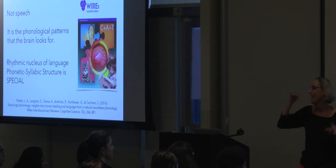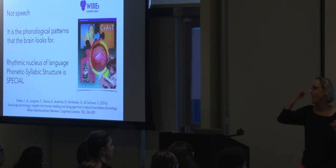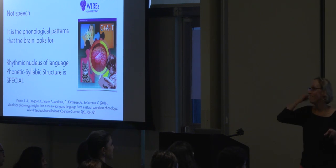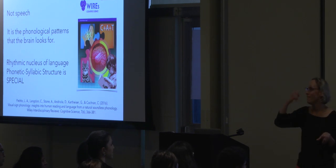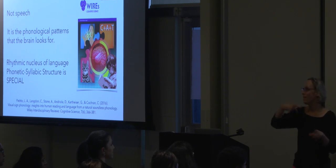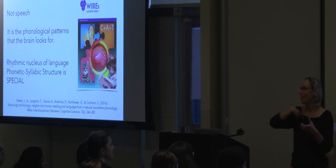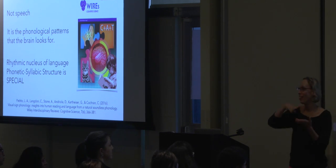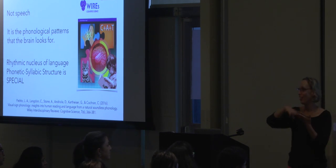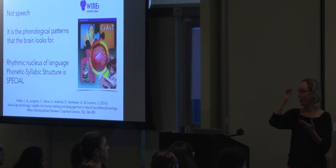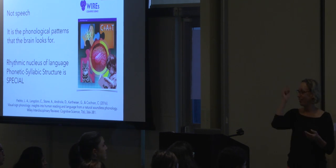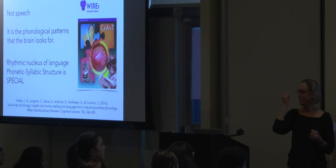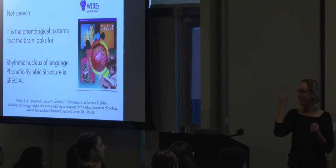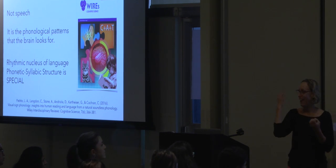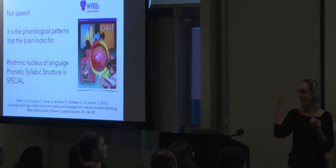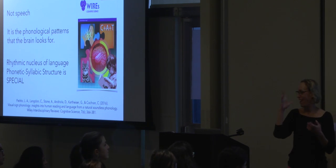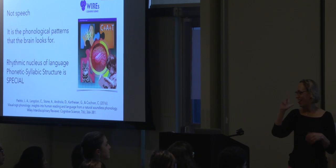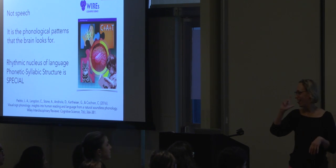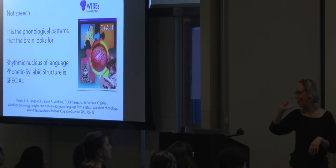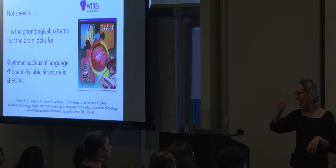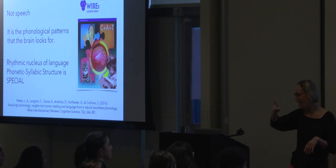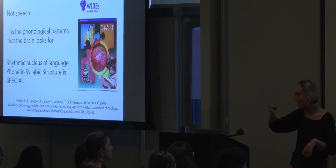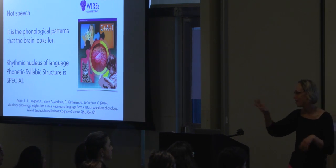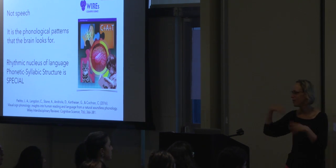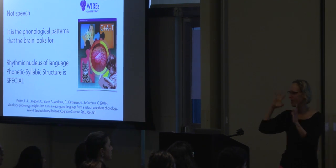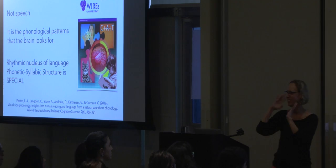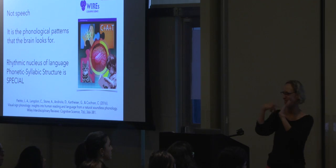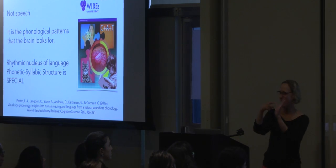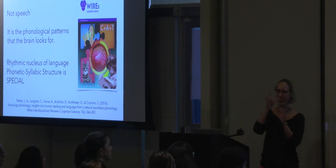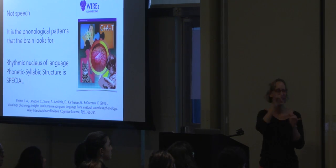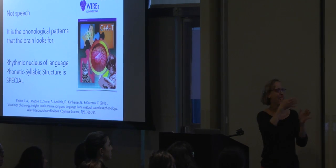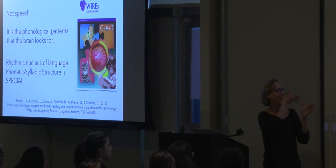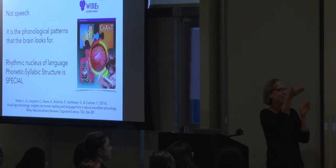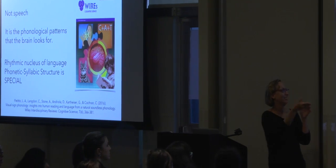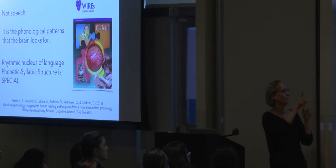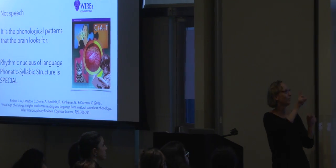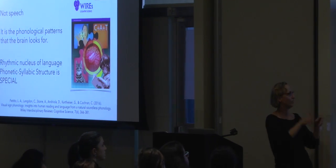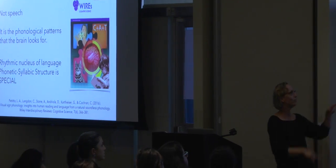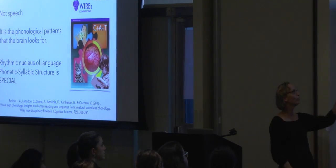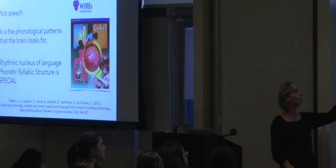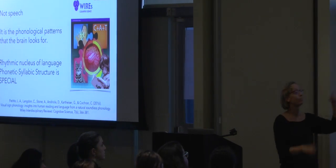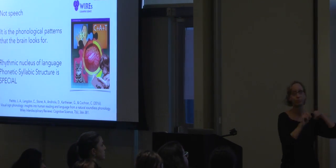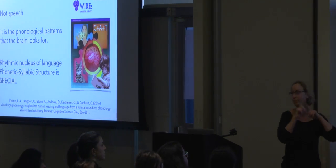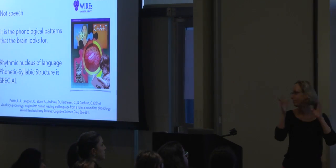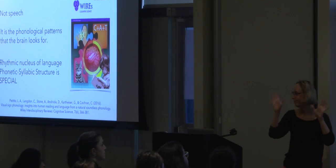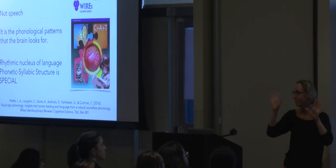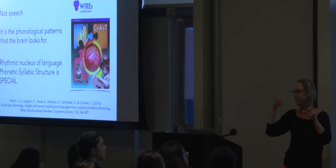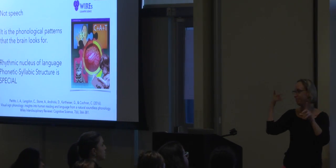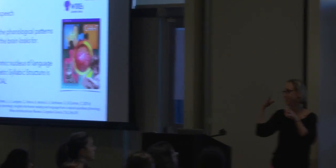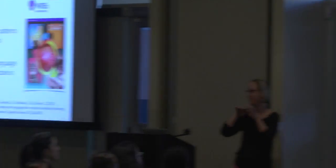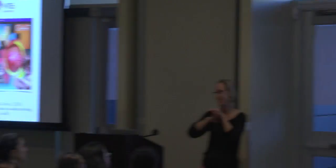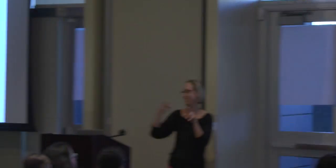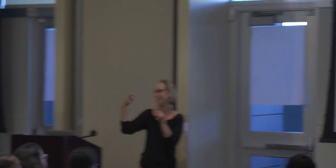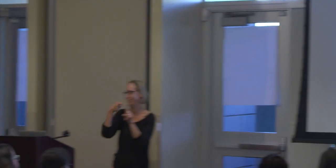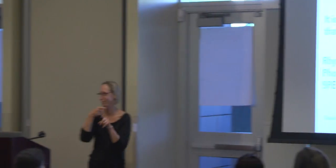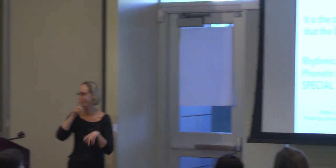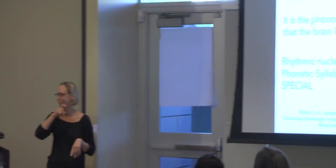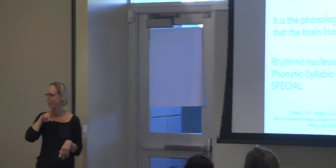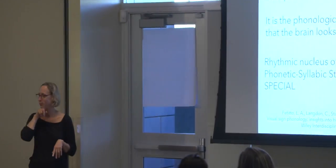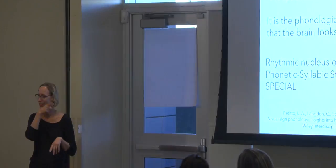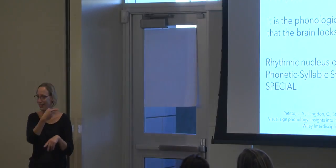All right. Well, that's fine. So, individuals who learn sign language later in life, and really